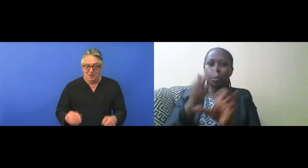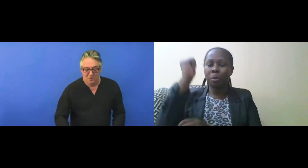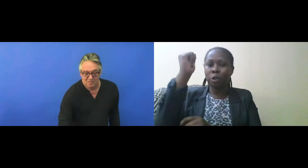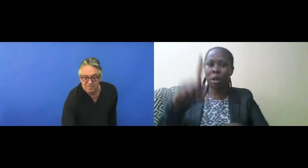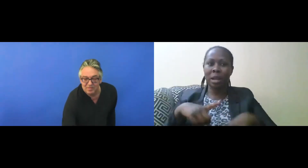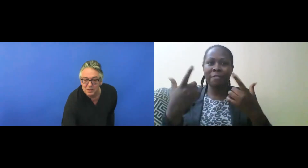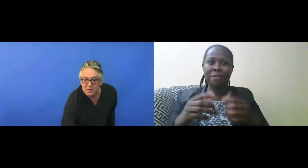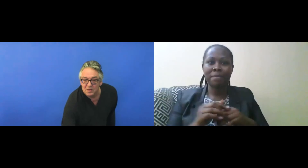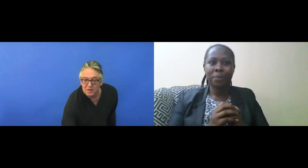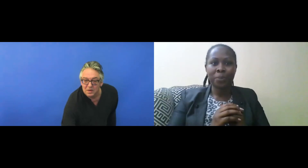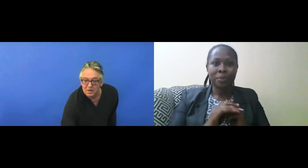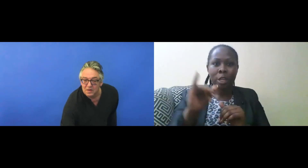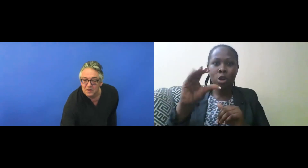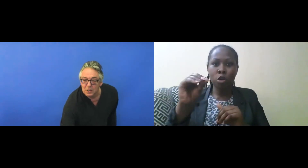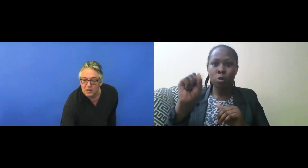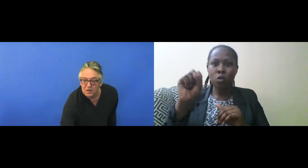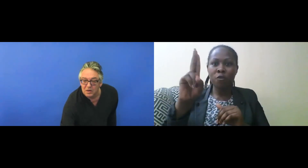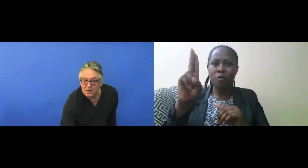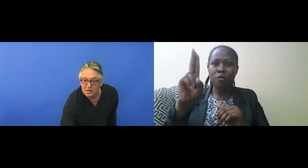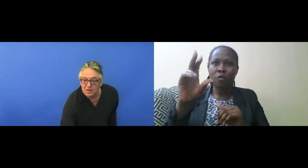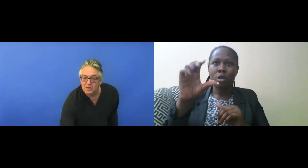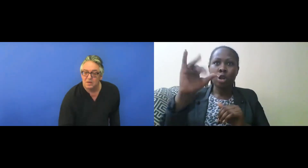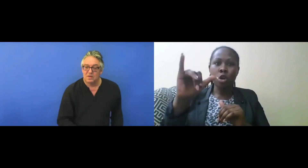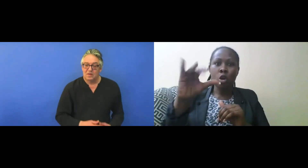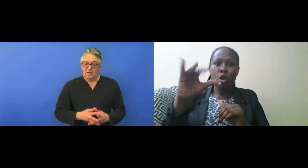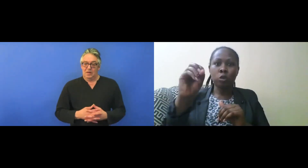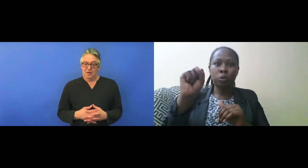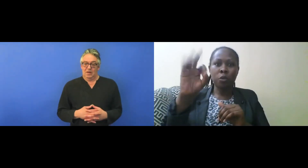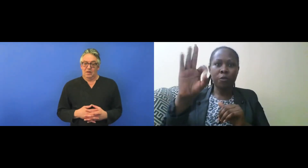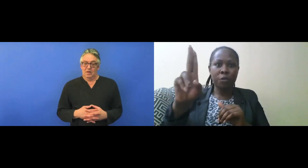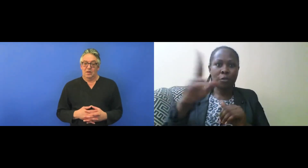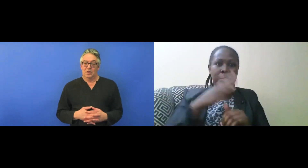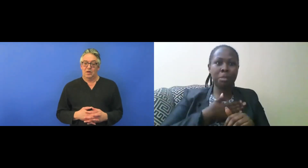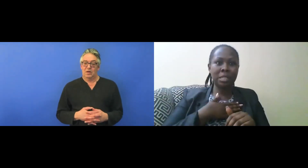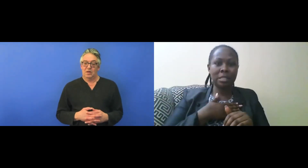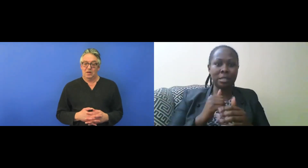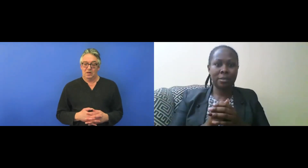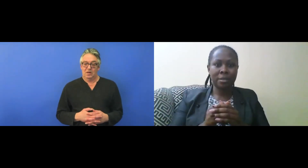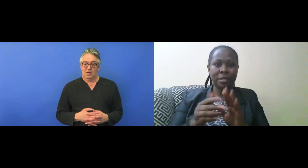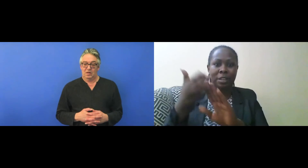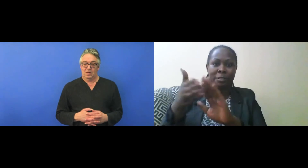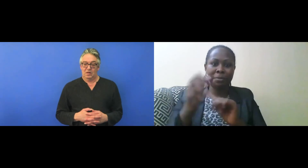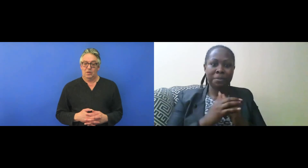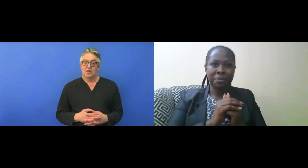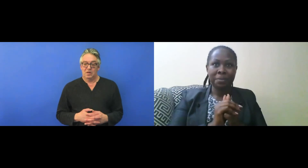What is your last word for youth with disability in political life? Yusuf, please.